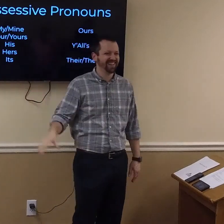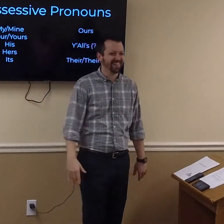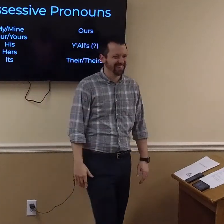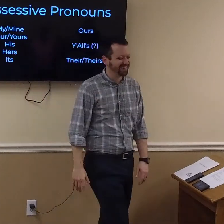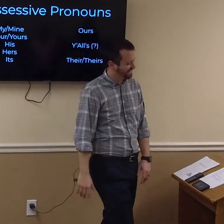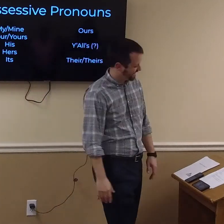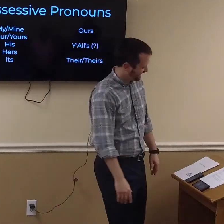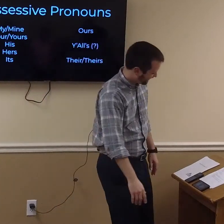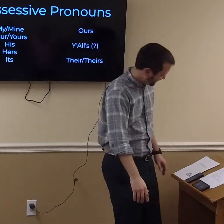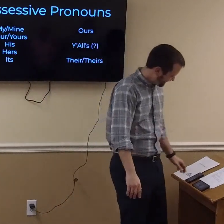Y'all.